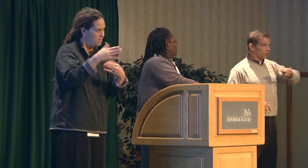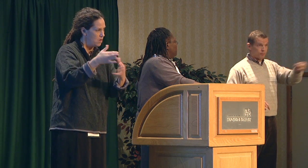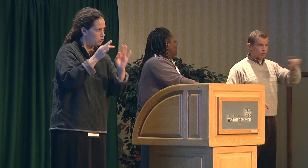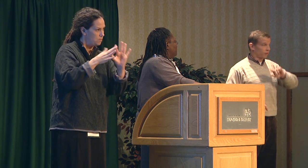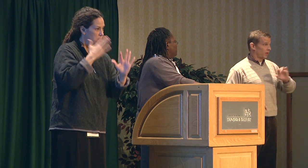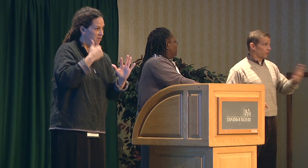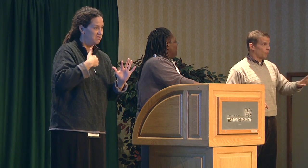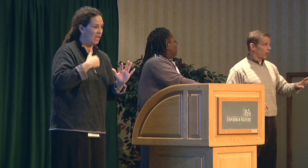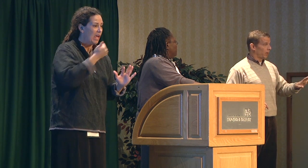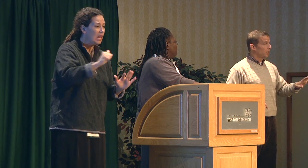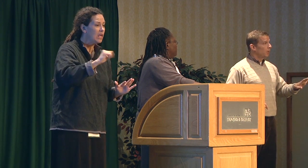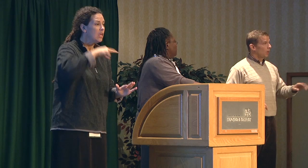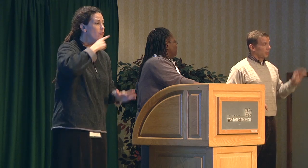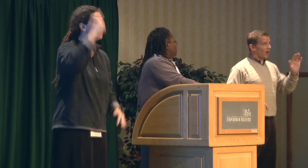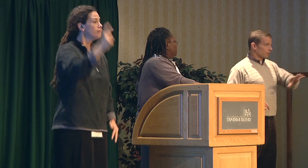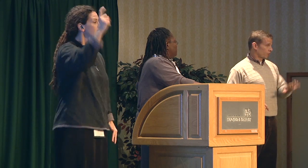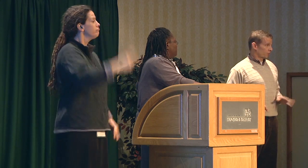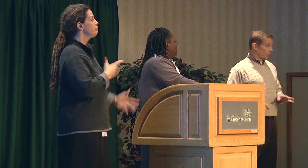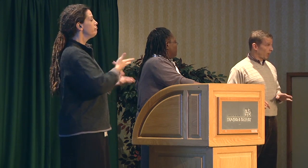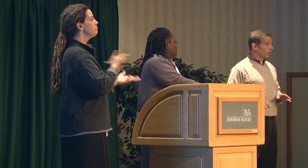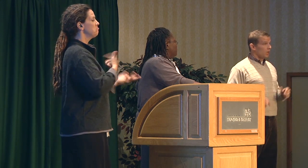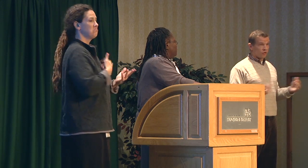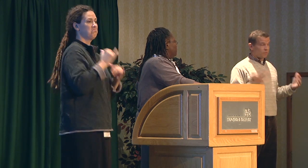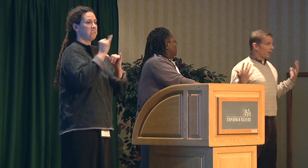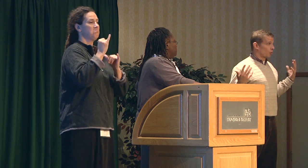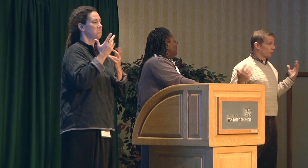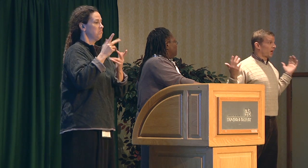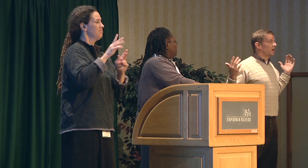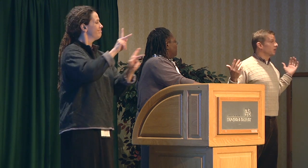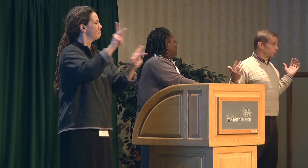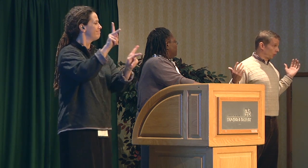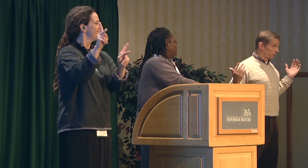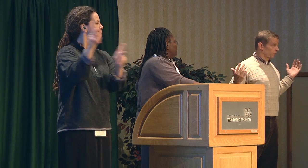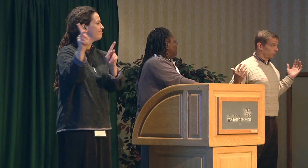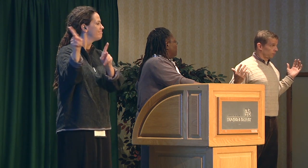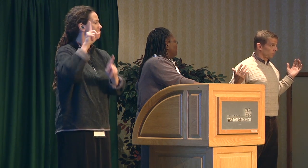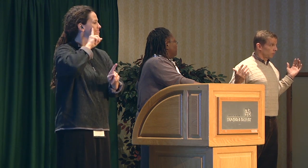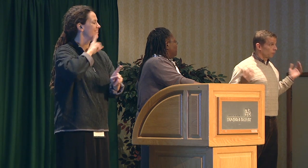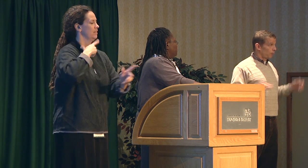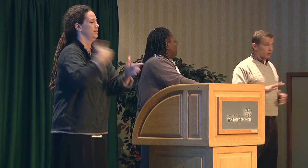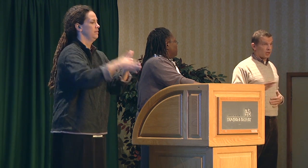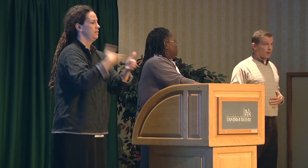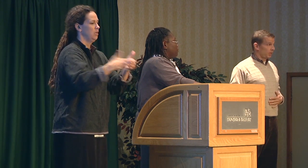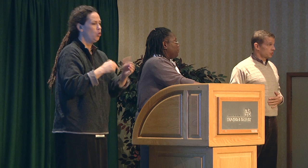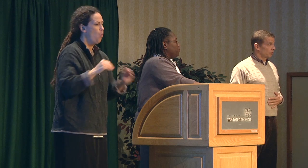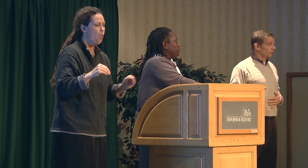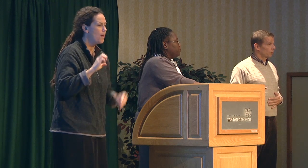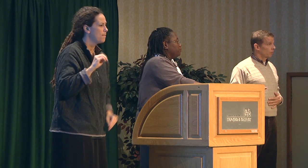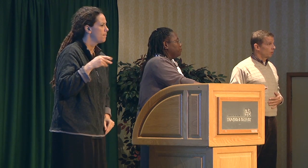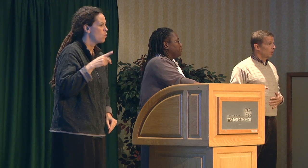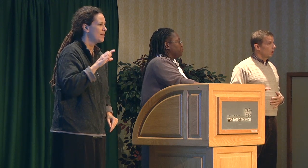any hearing person that same way. And a doctor's the same way. It doesn't matter whether I got any employees for public